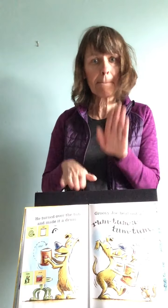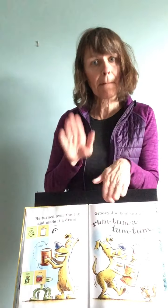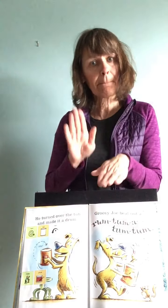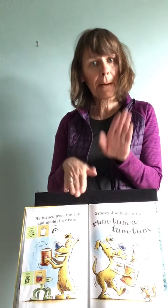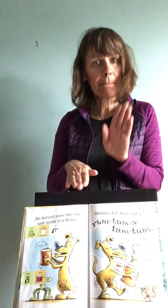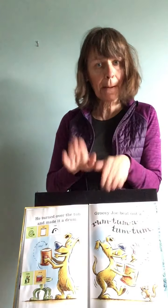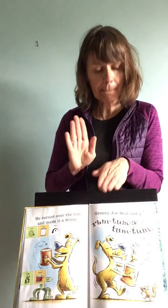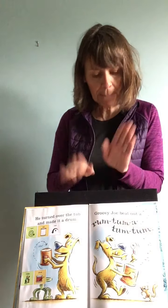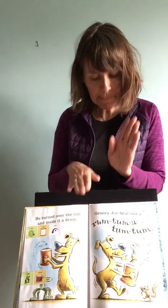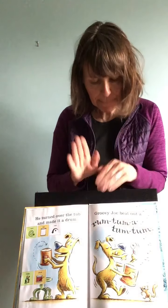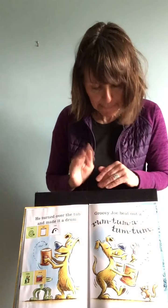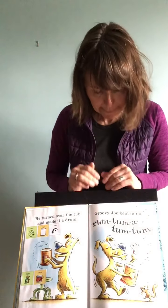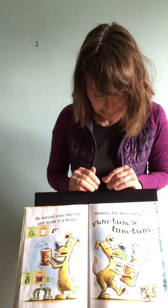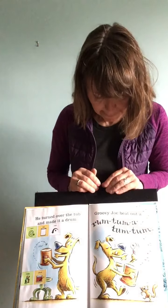Thump, thump, thump, thump, thump.